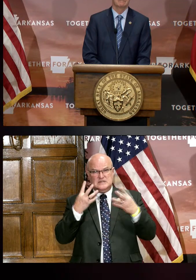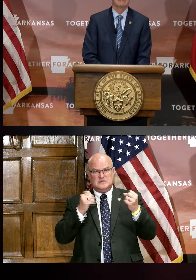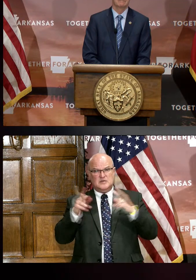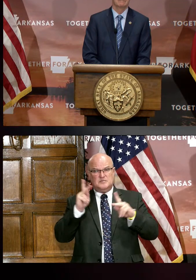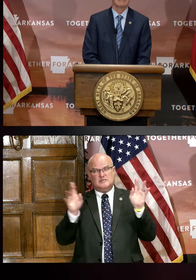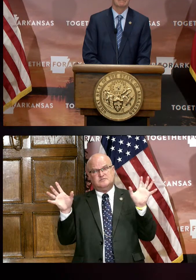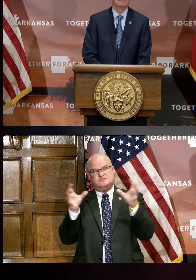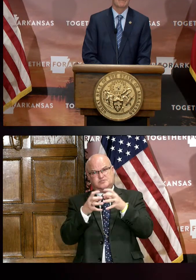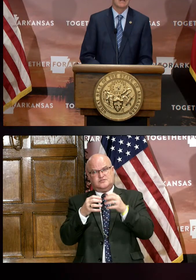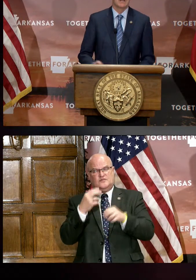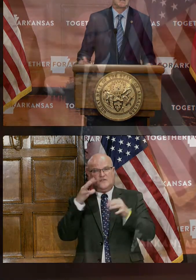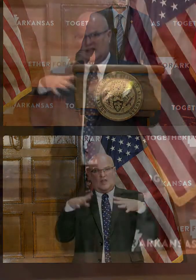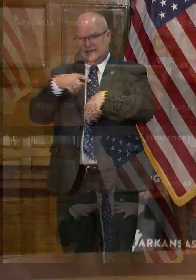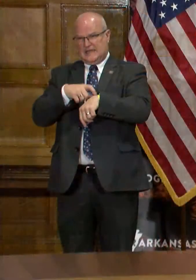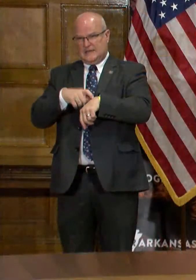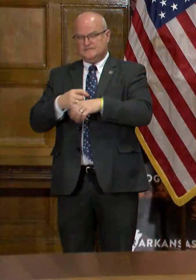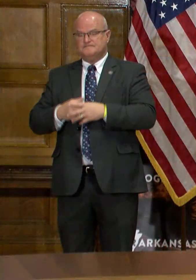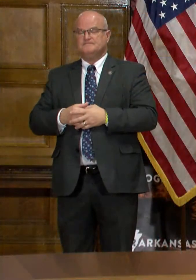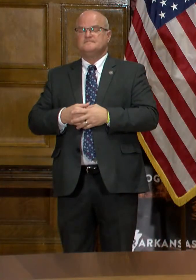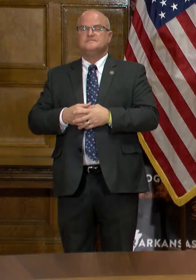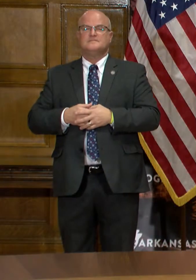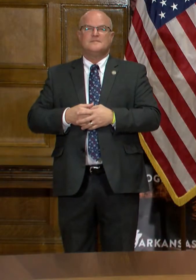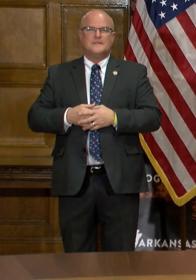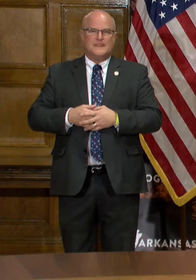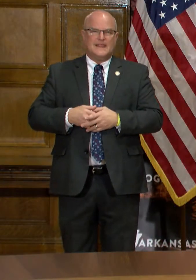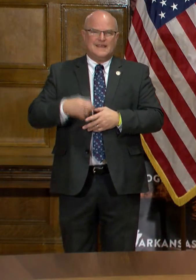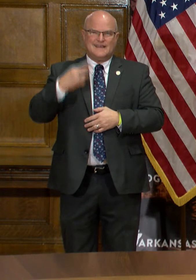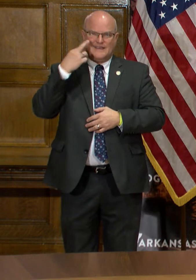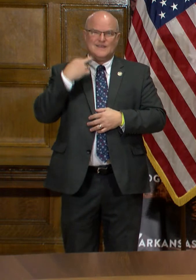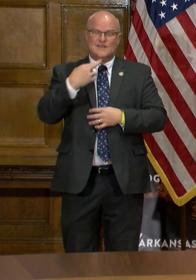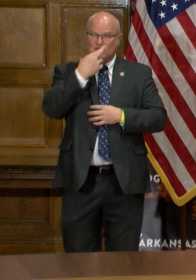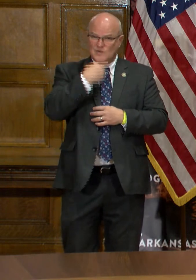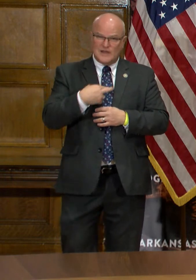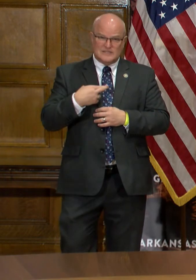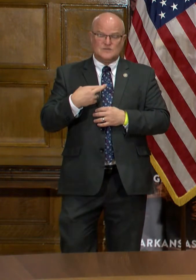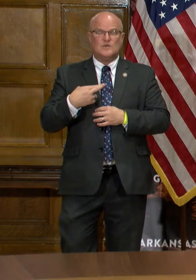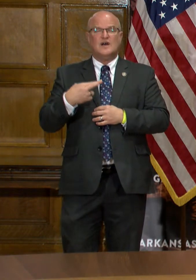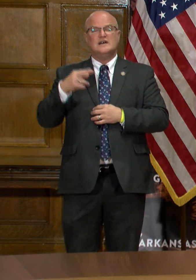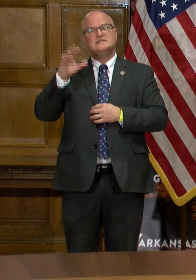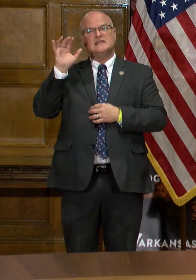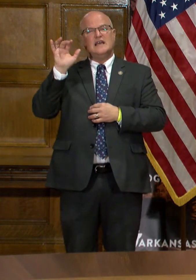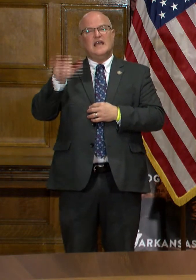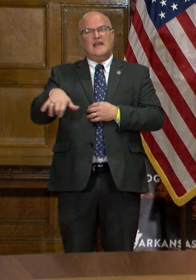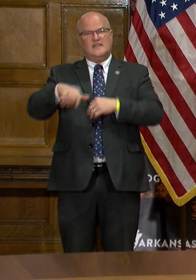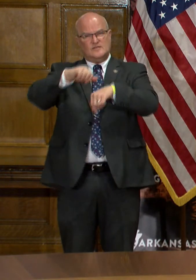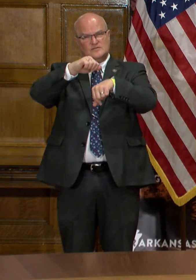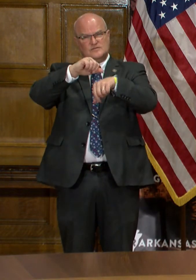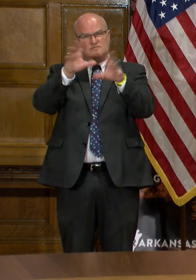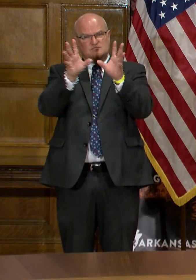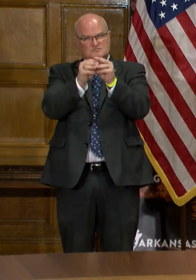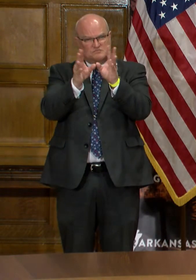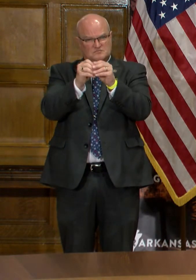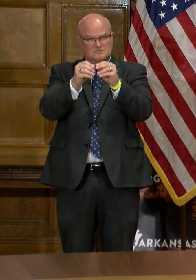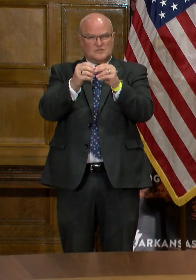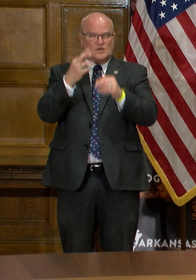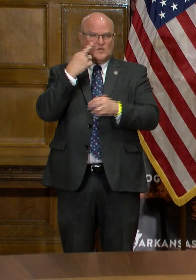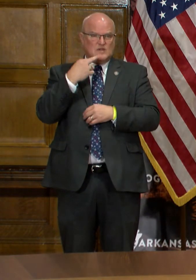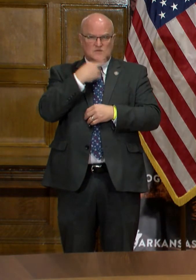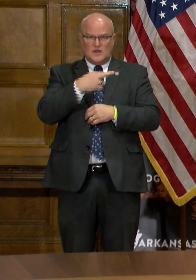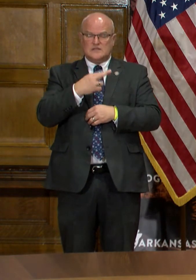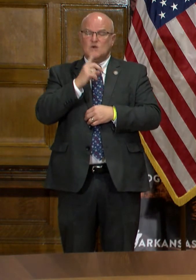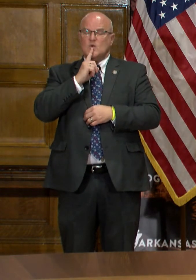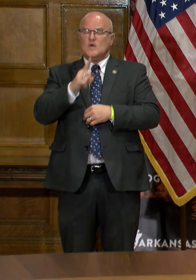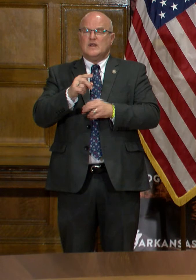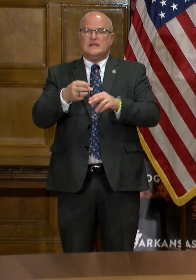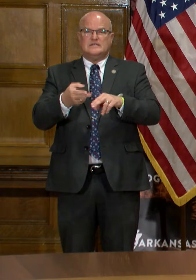gathering for the holiday? Well, the restaurants, those establishments have really gone